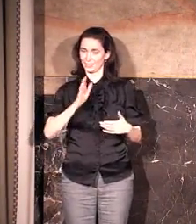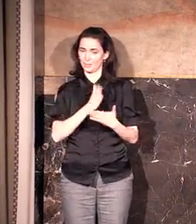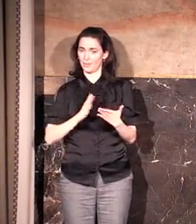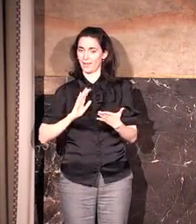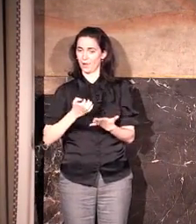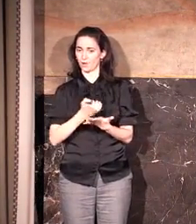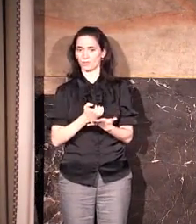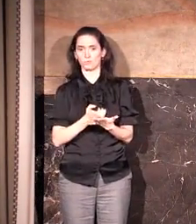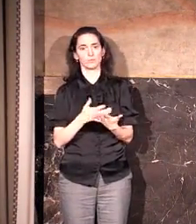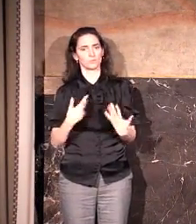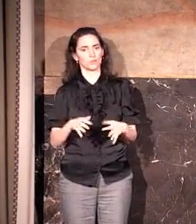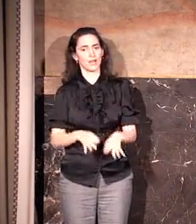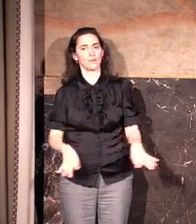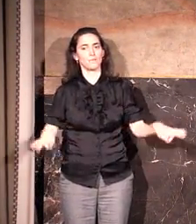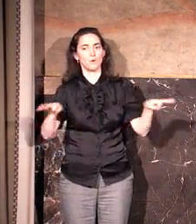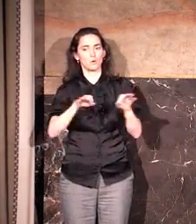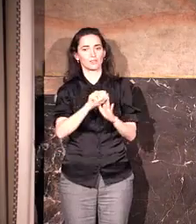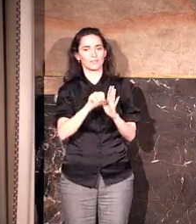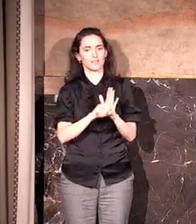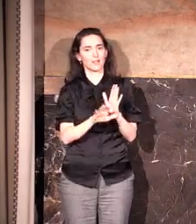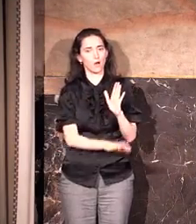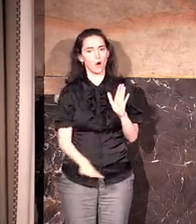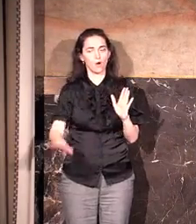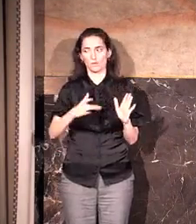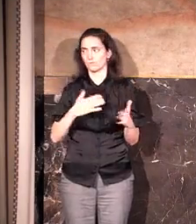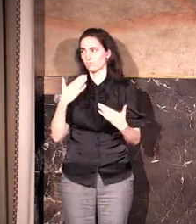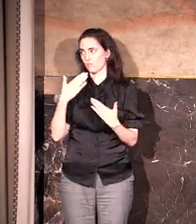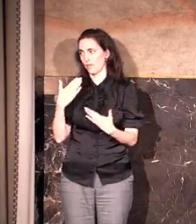is critically important to the state and to our country.